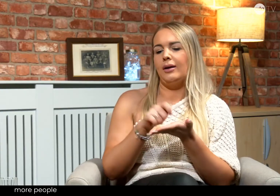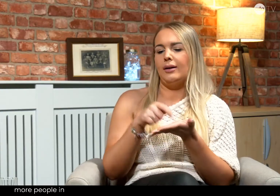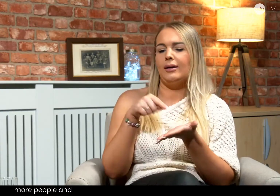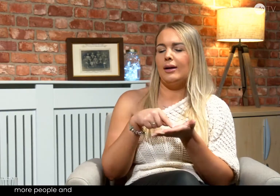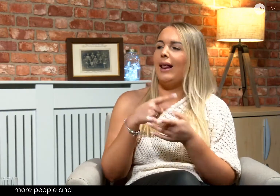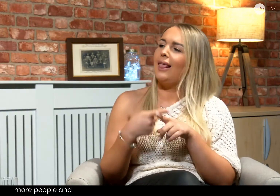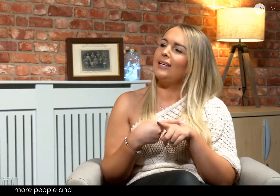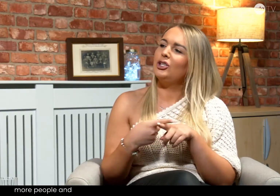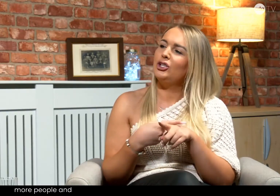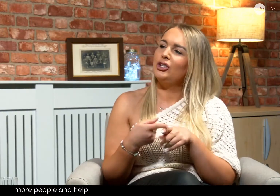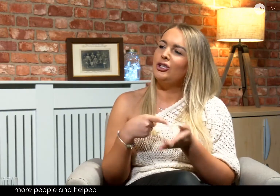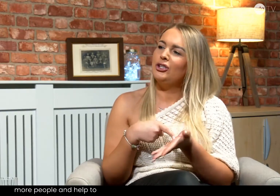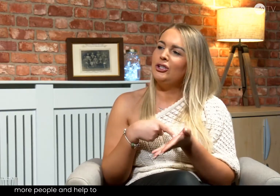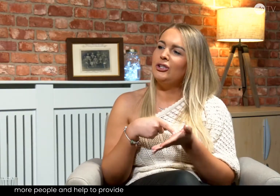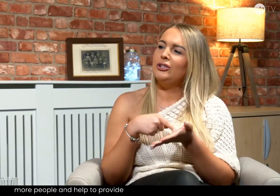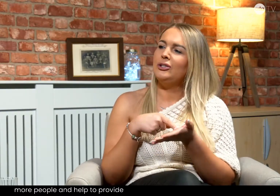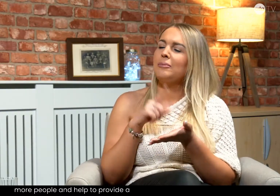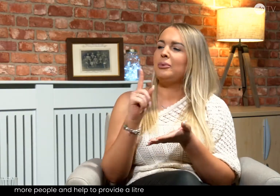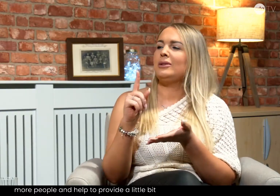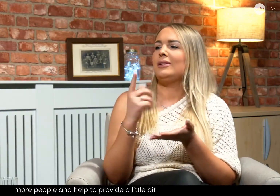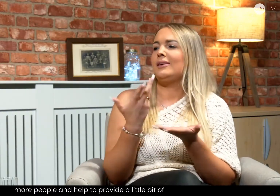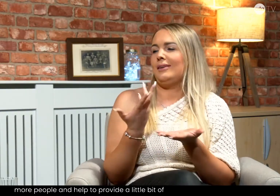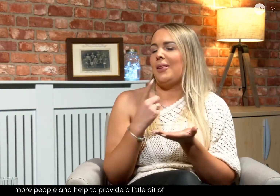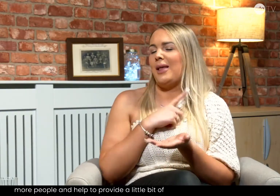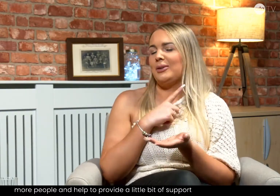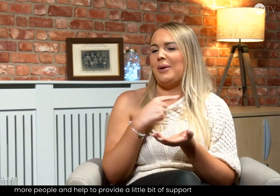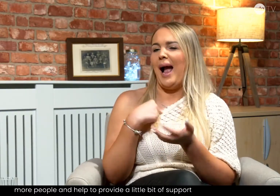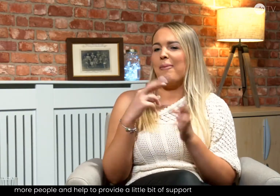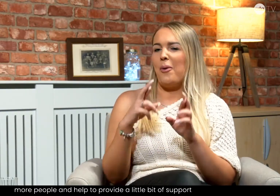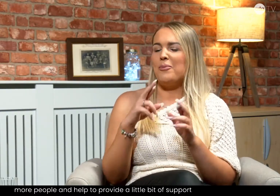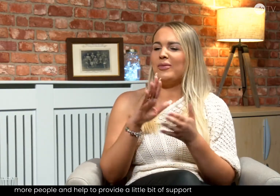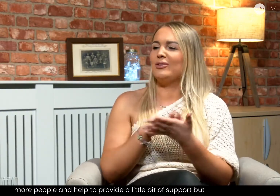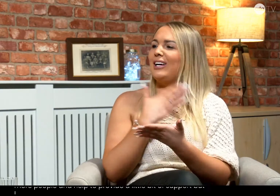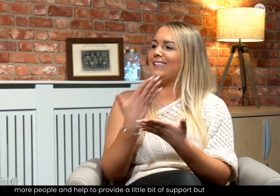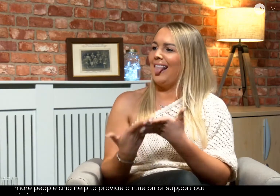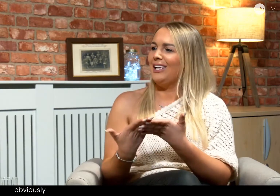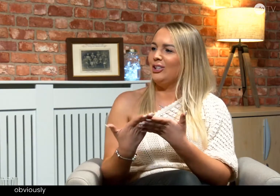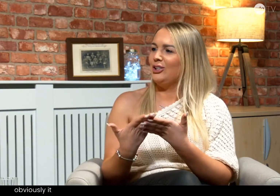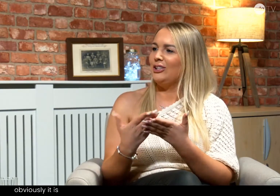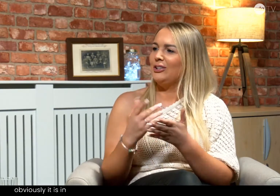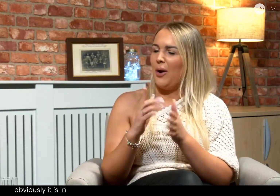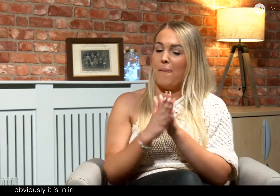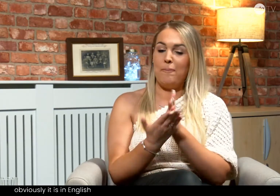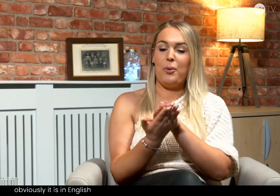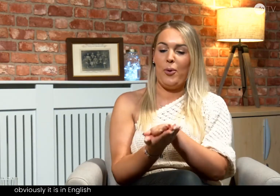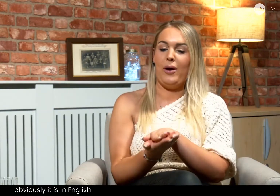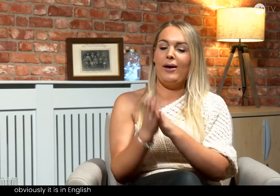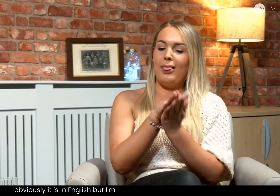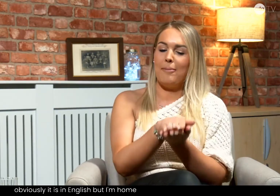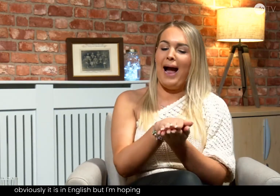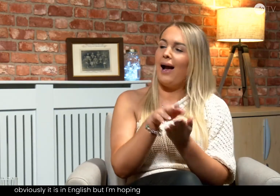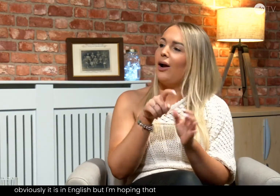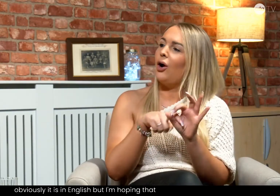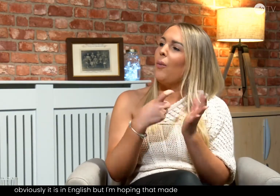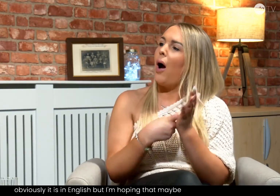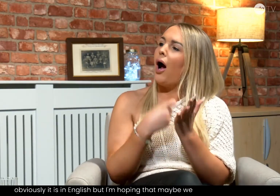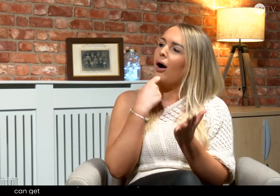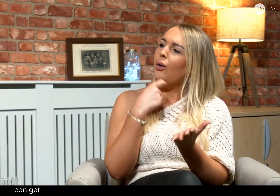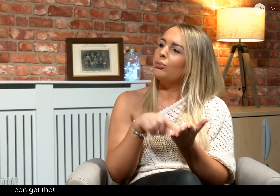a little bit of support. But obviously it is in English, but I'm hoping that maybe we could get that translated. And